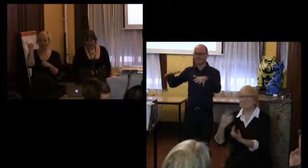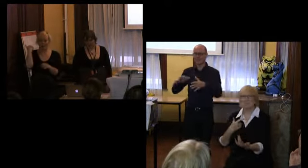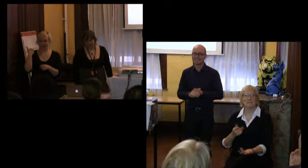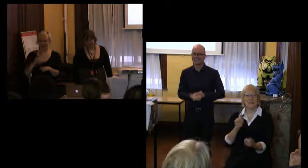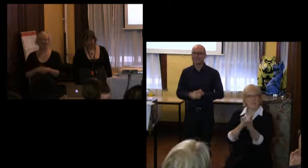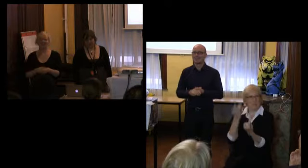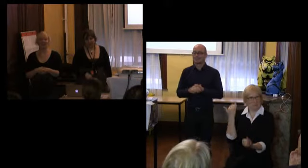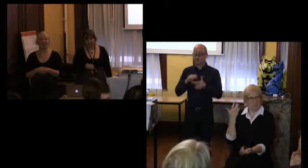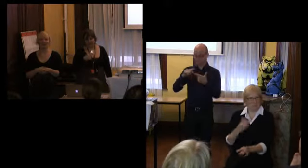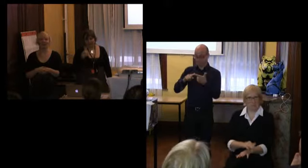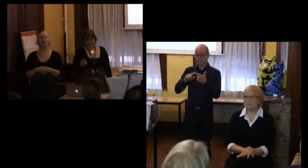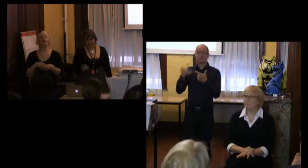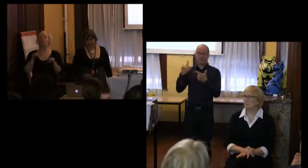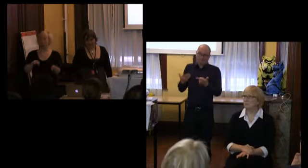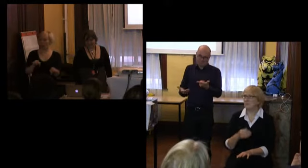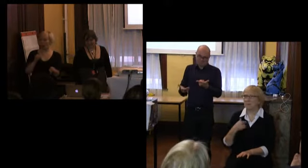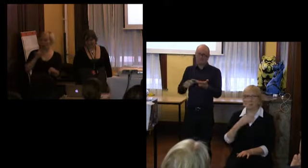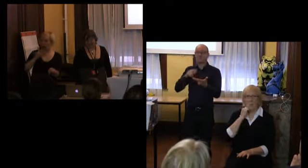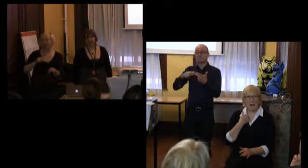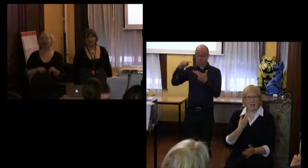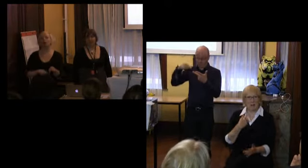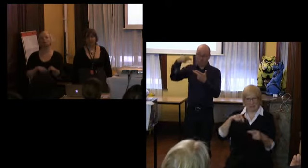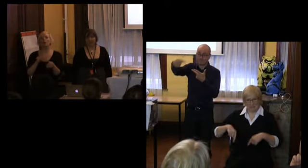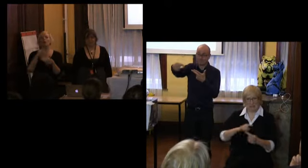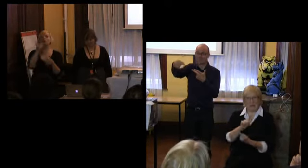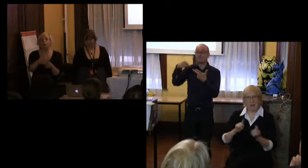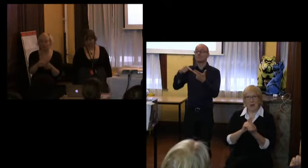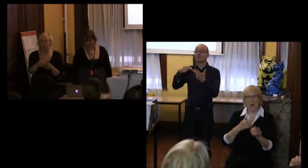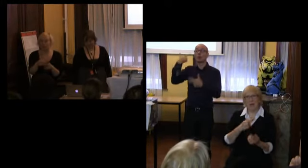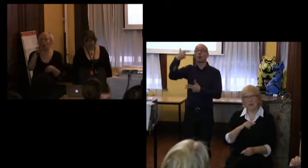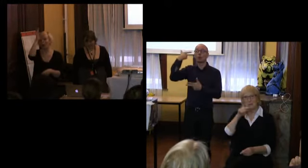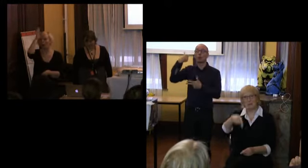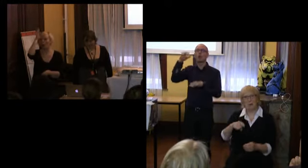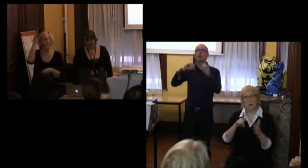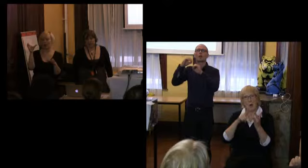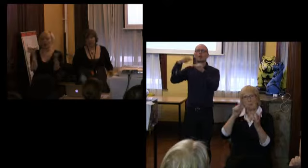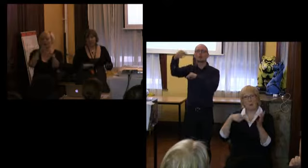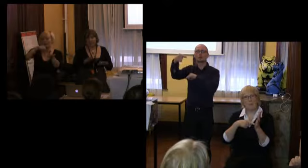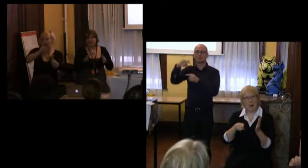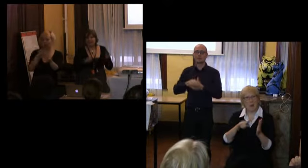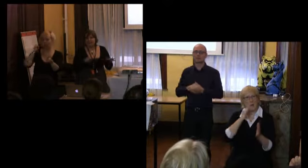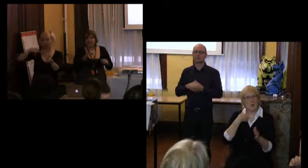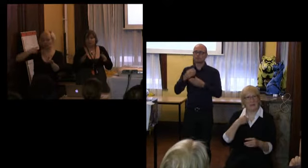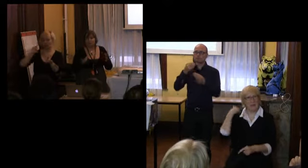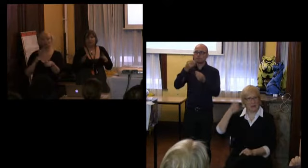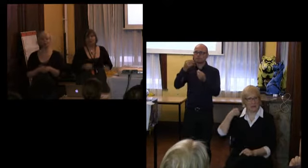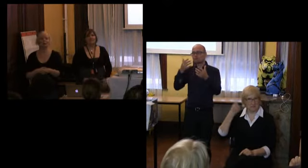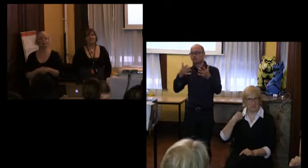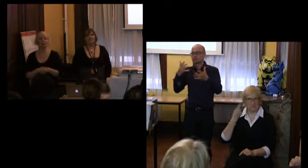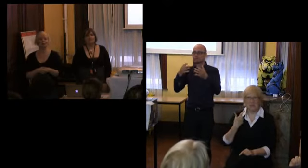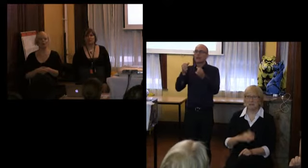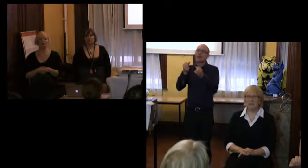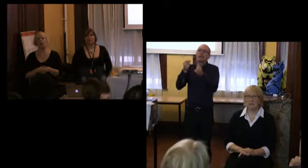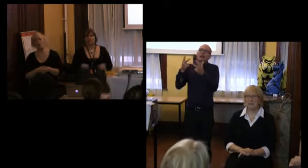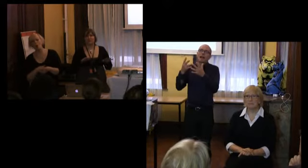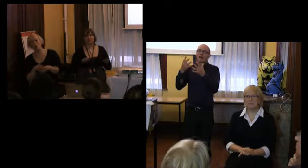This in Lille. Then there will be another step in London in October, and probably a few other